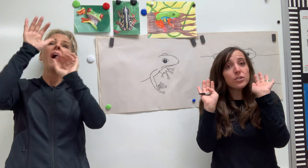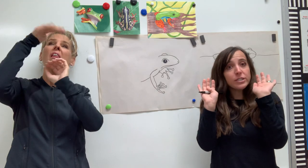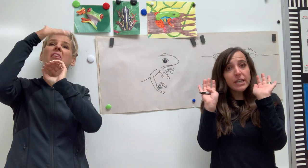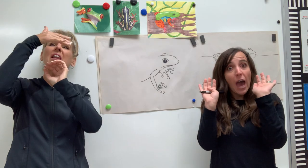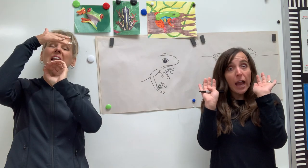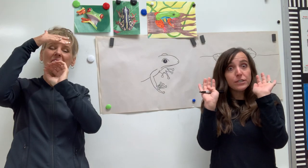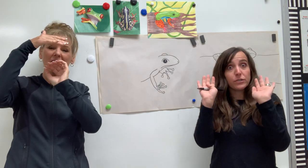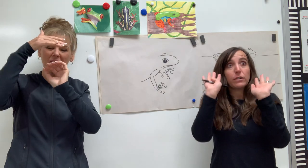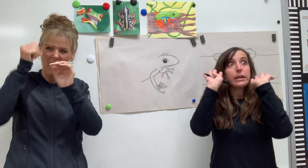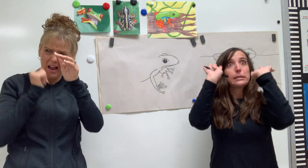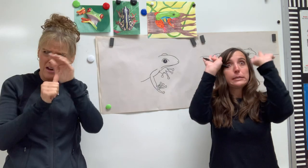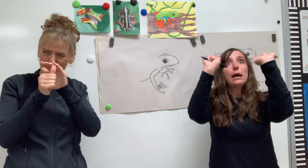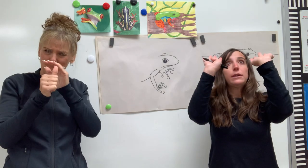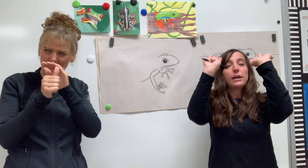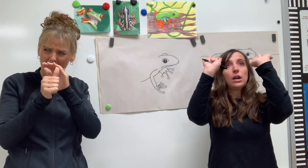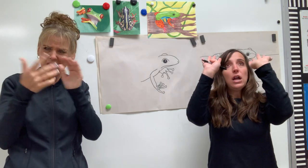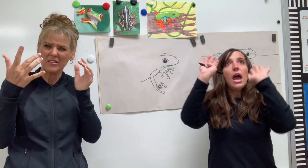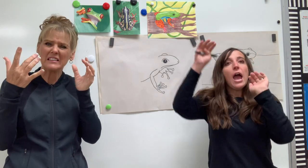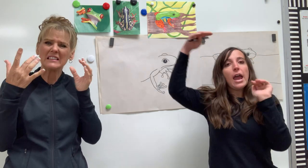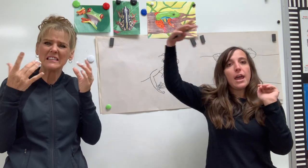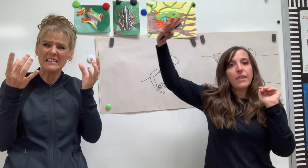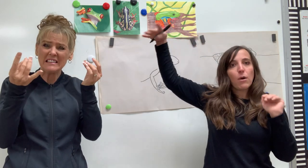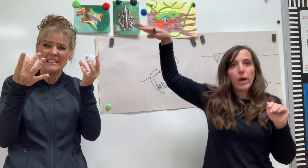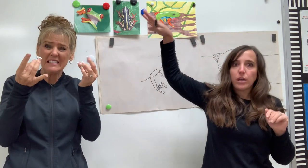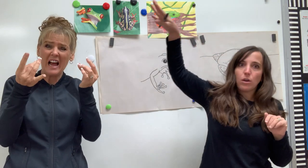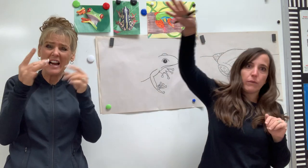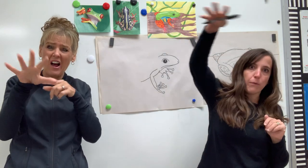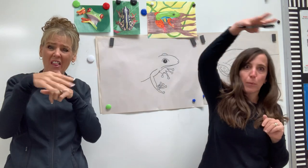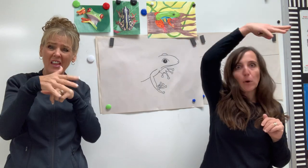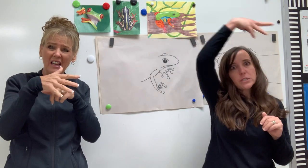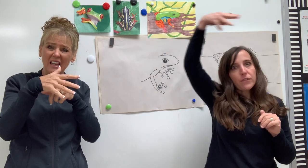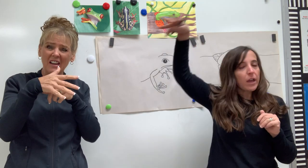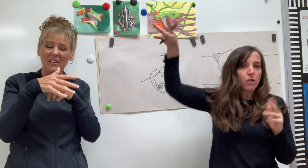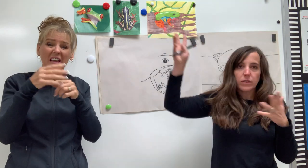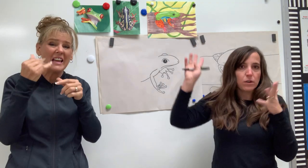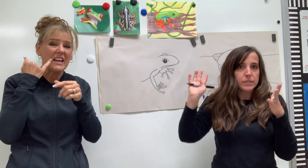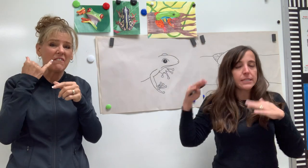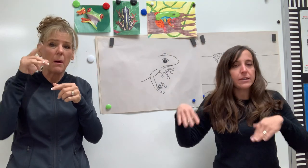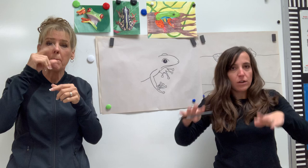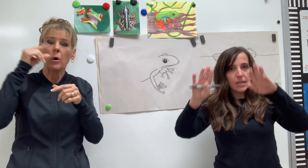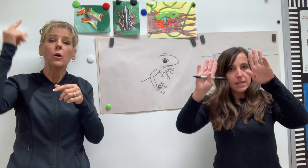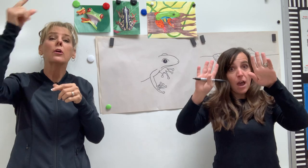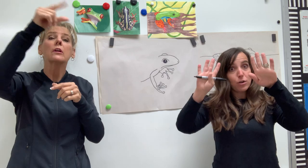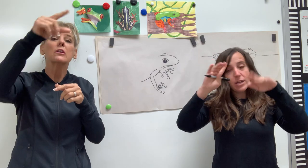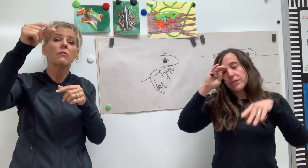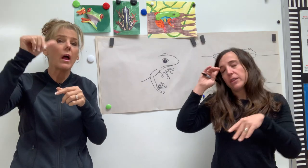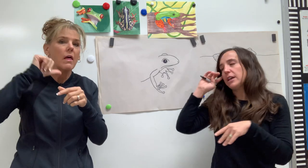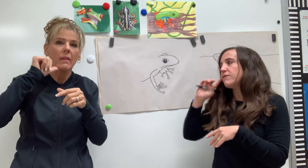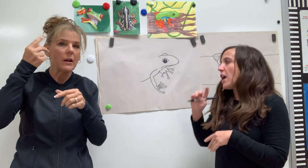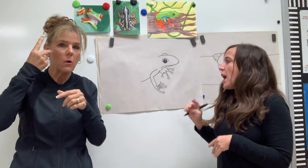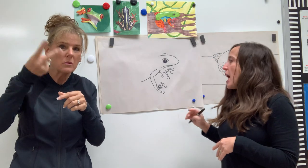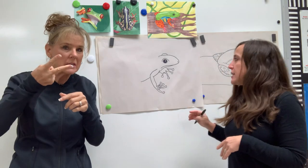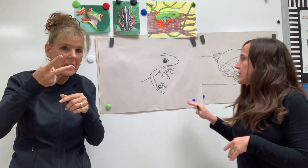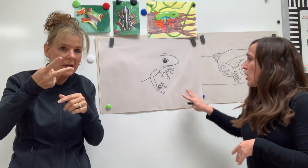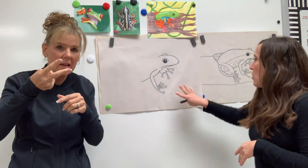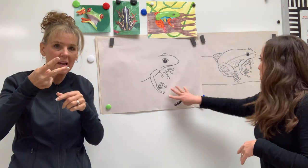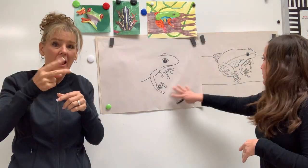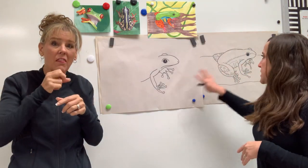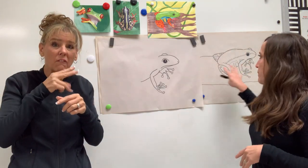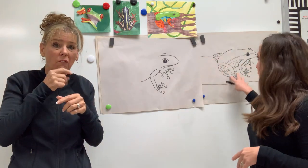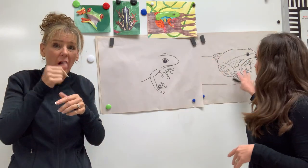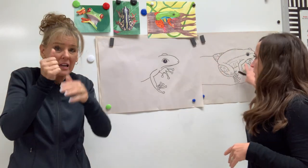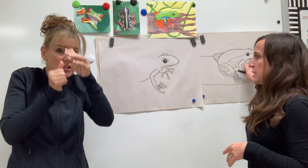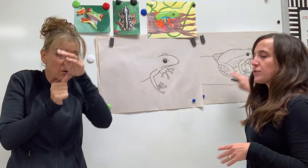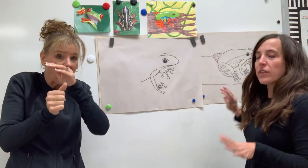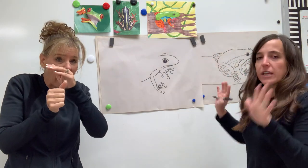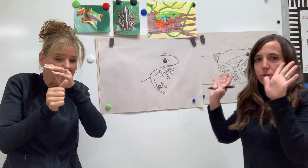the underside. So they're like stuck there. And that way, you know, if a bird's flying over, they don't see it. They're hidden underneath the leaf. And so